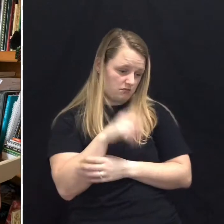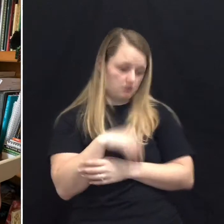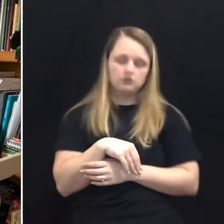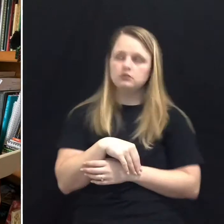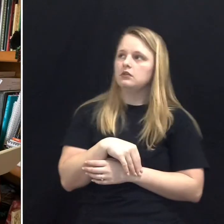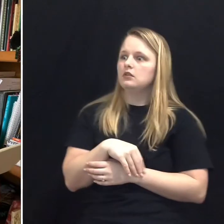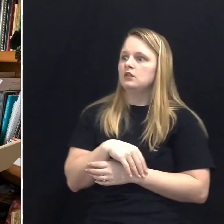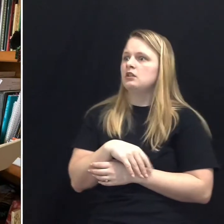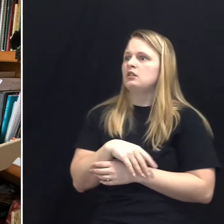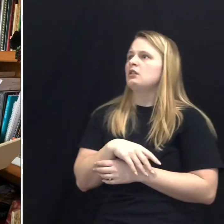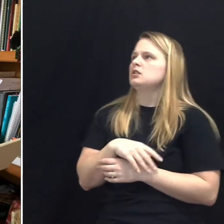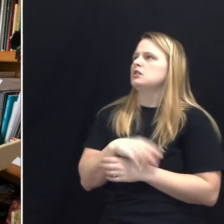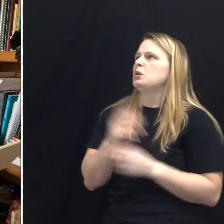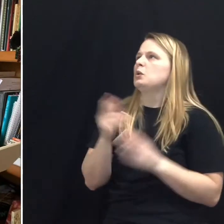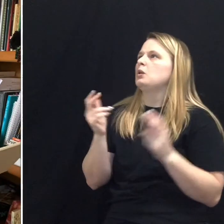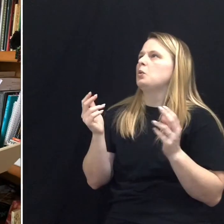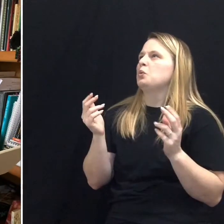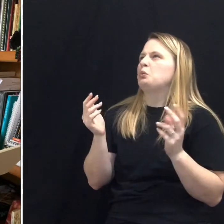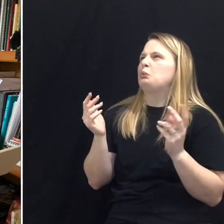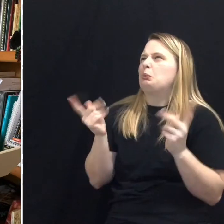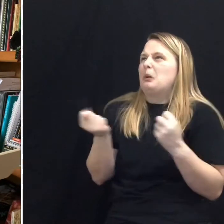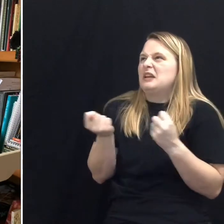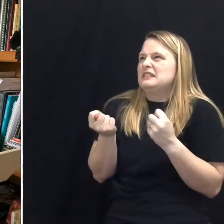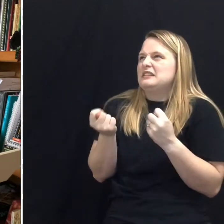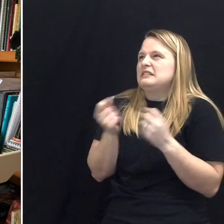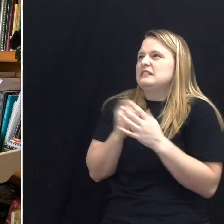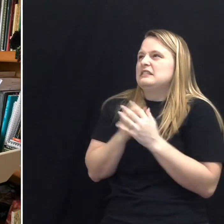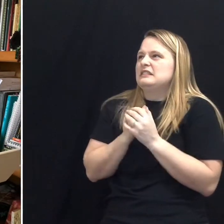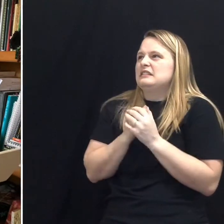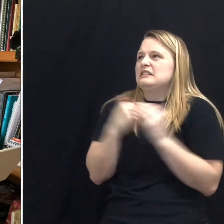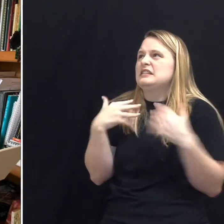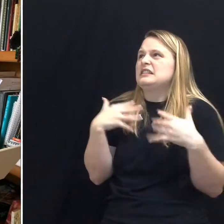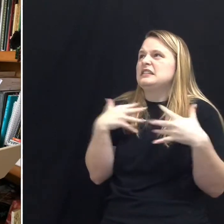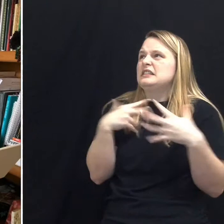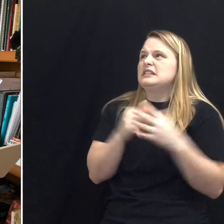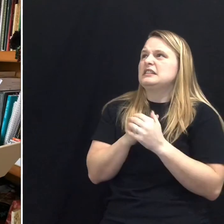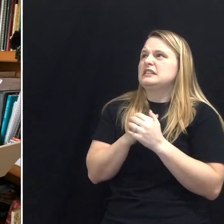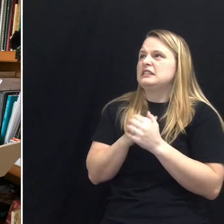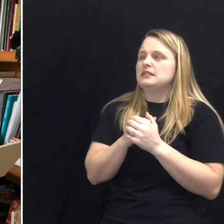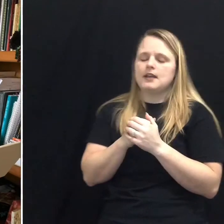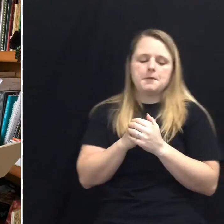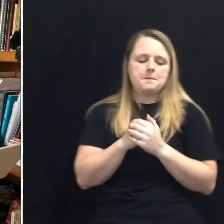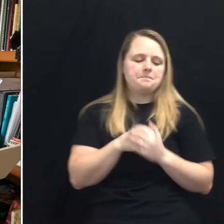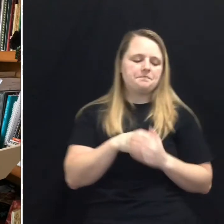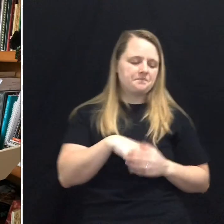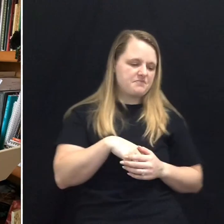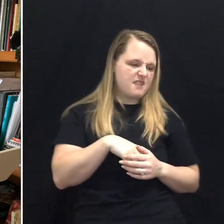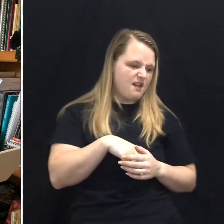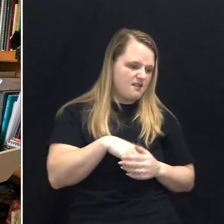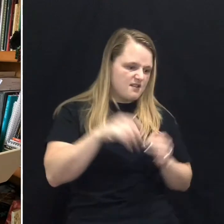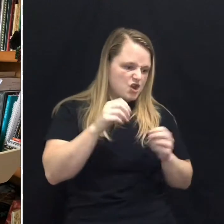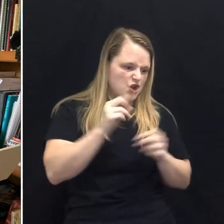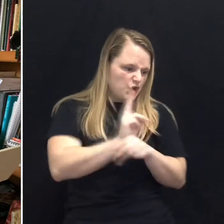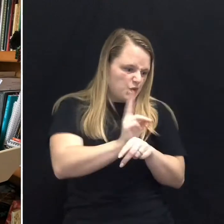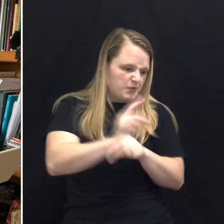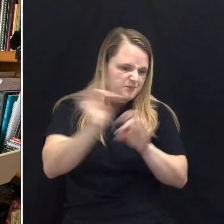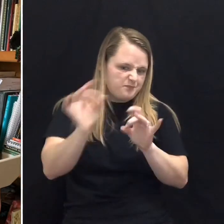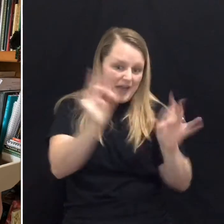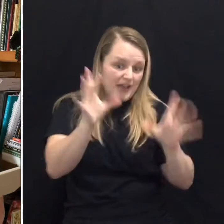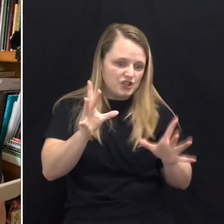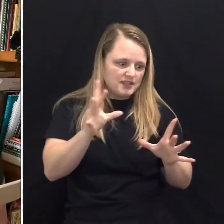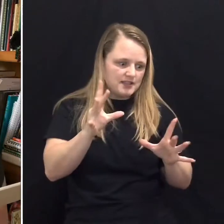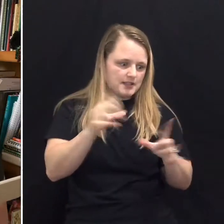"What?" whispered Alan, almost afraid to hear the answer. "I turn them